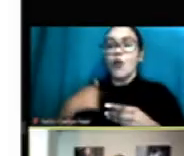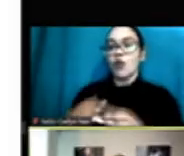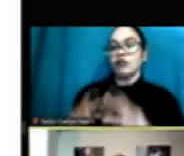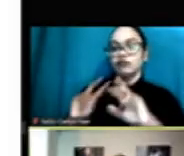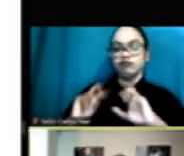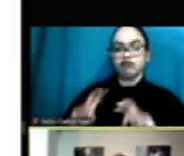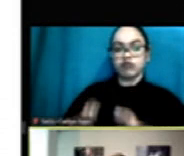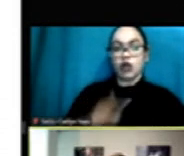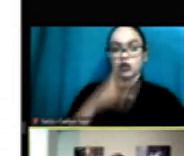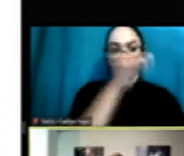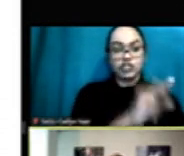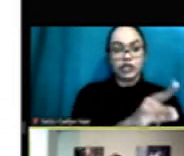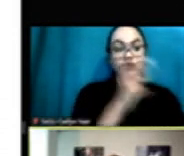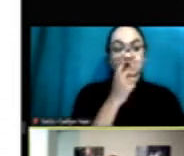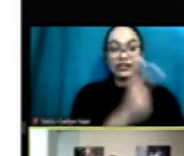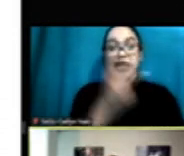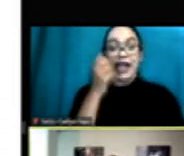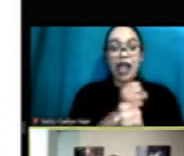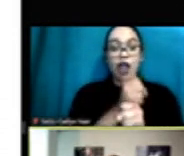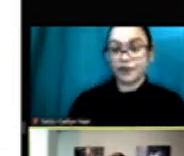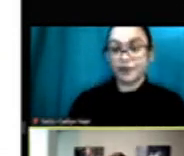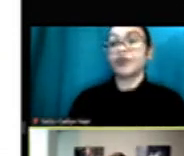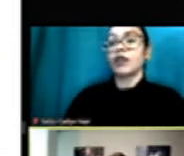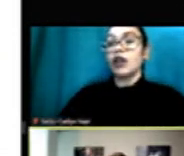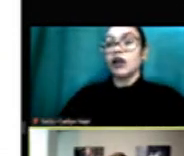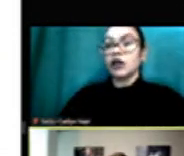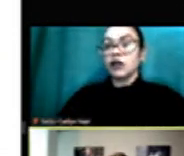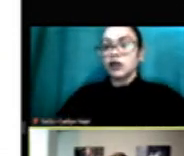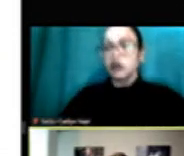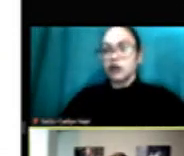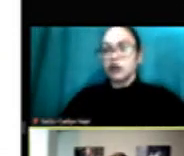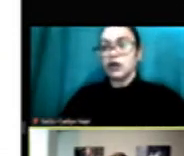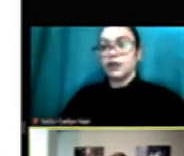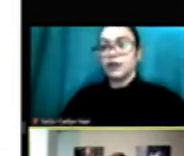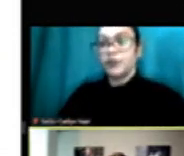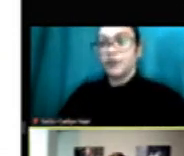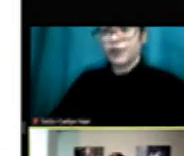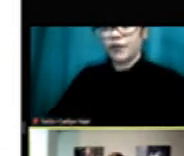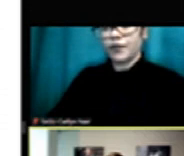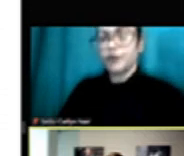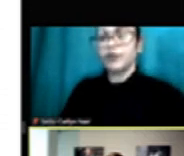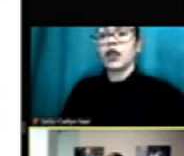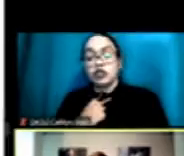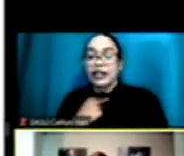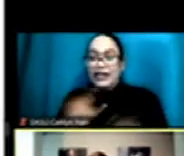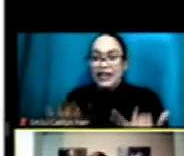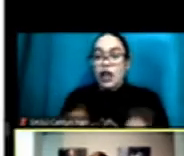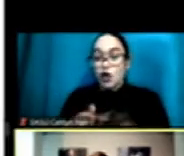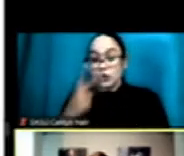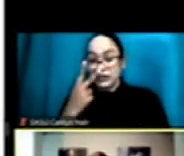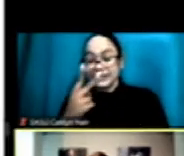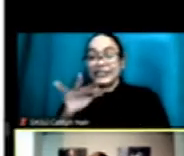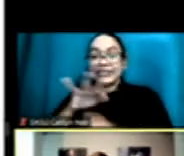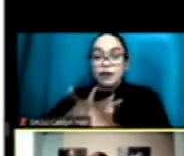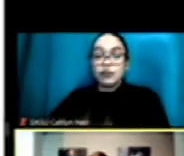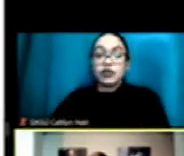know that these are the kind of expertise which we need to have. The only thing which you can't predict with accuracy is